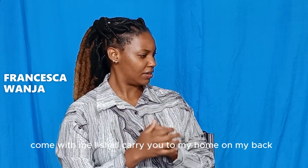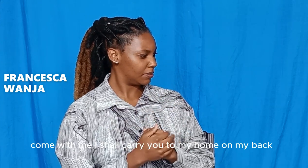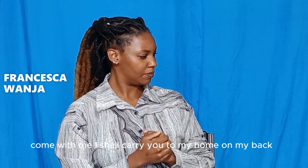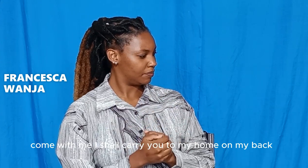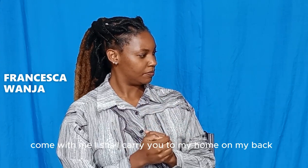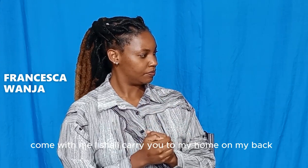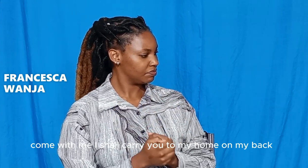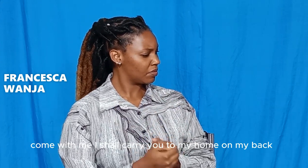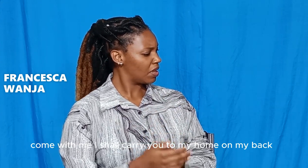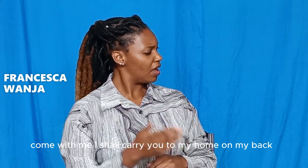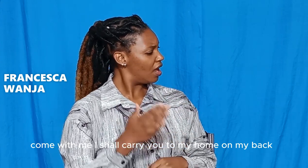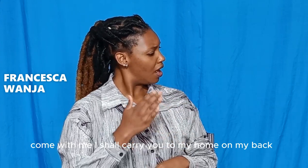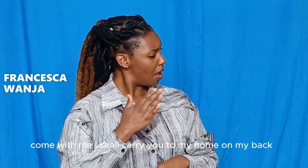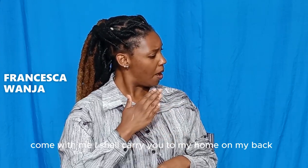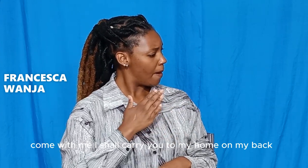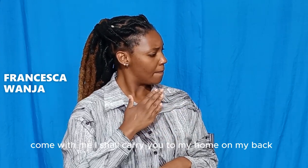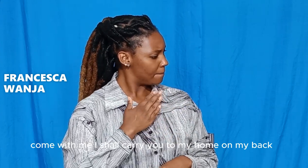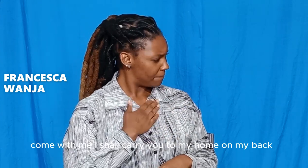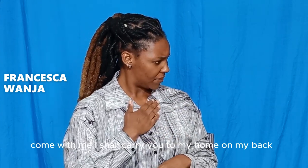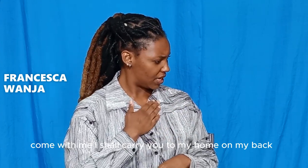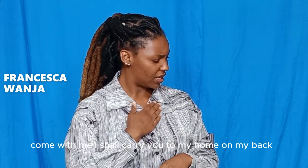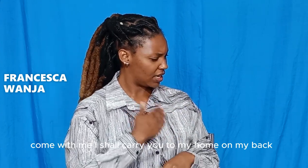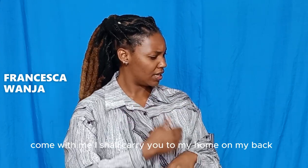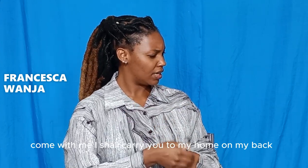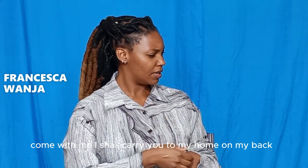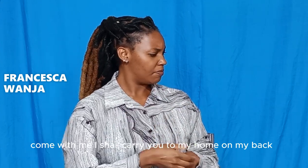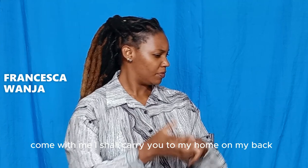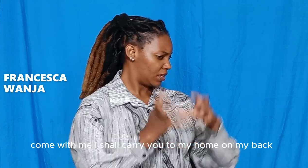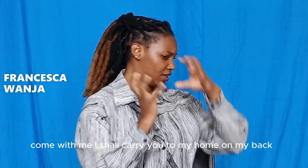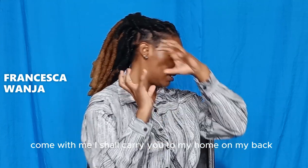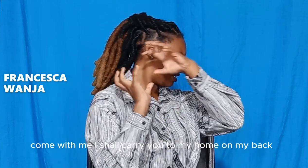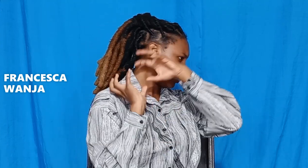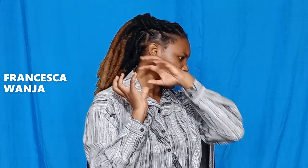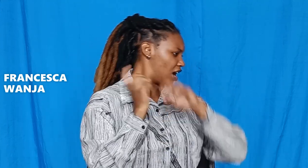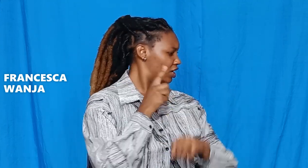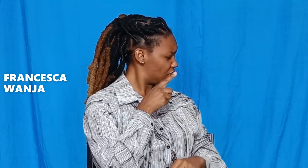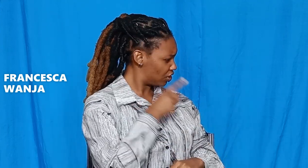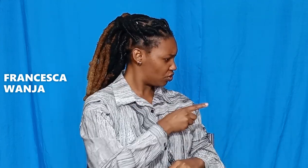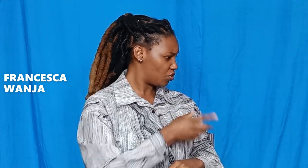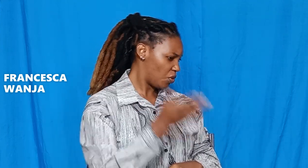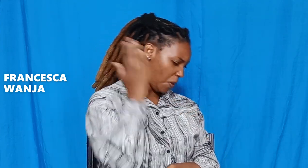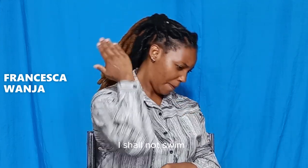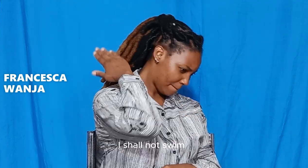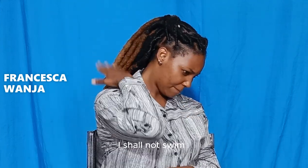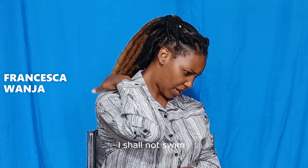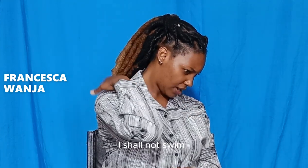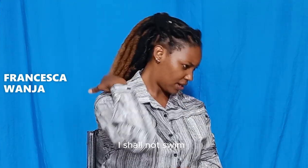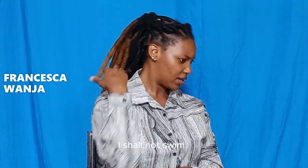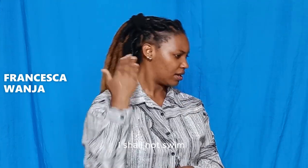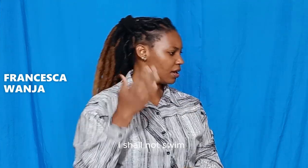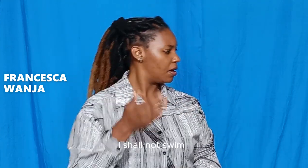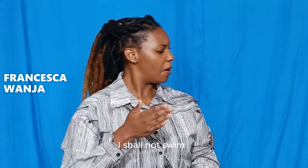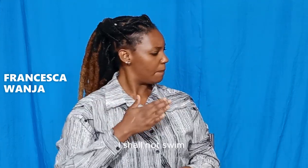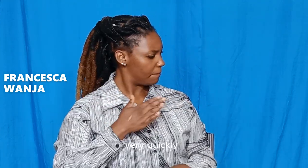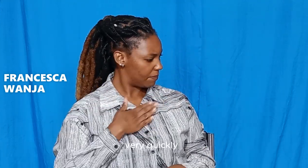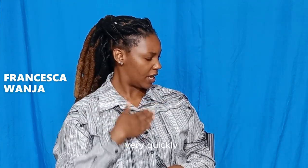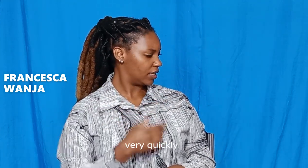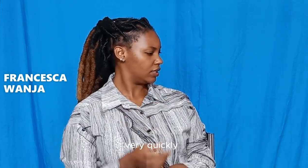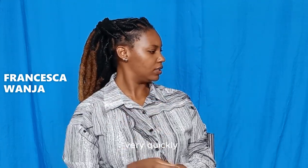shall carry you to my home on my back. I shall not swim very quickly.